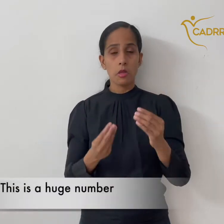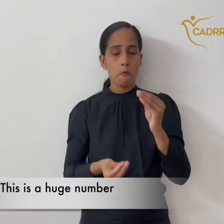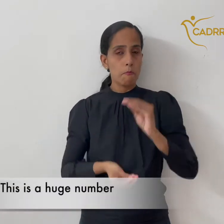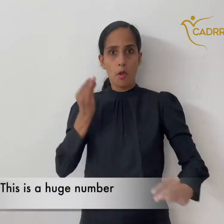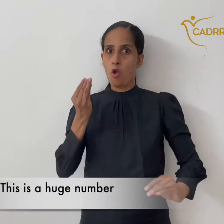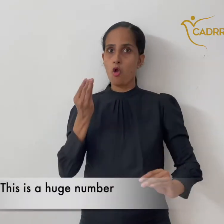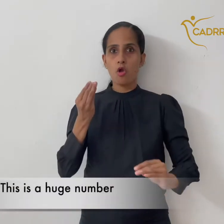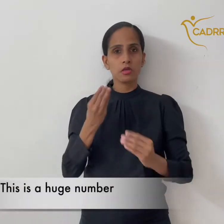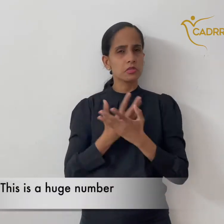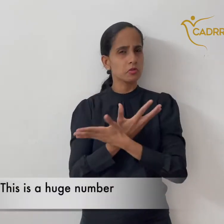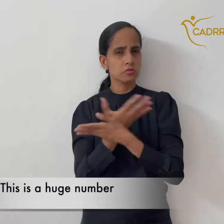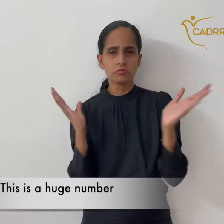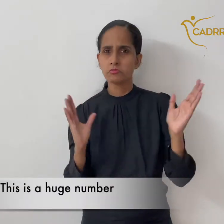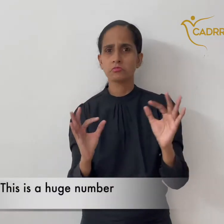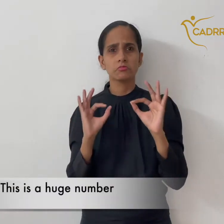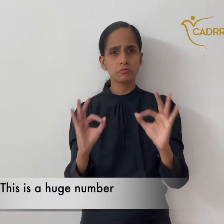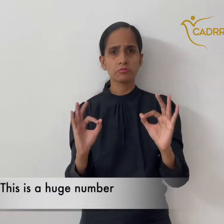This is a huge number.